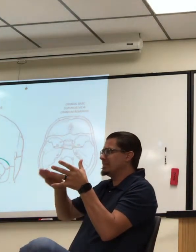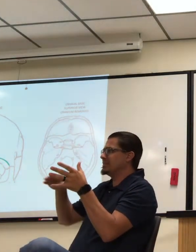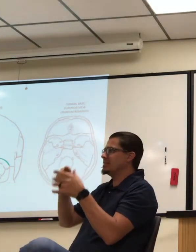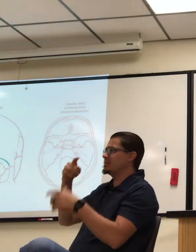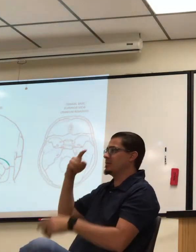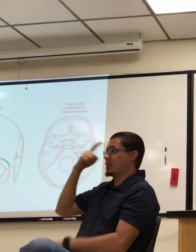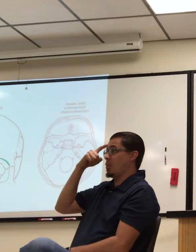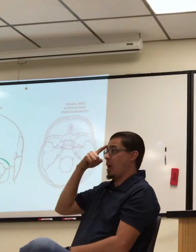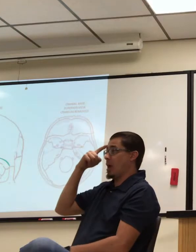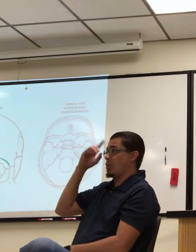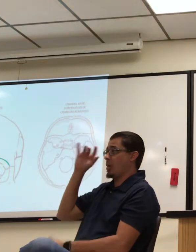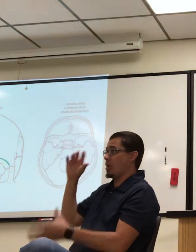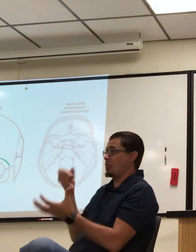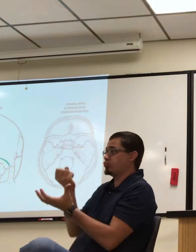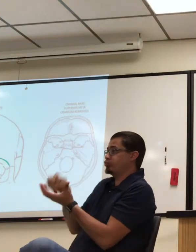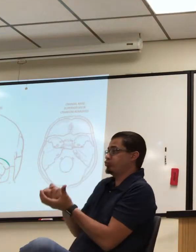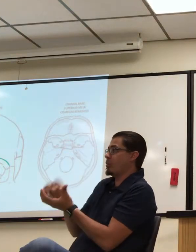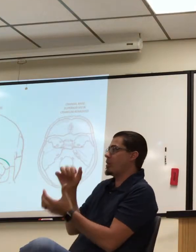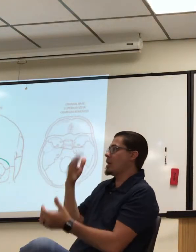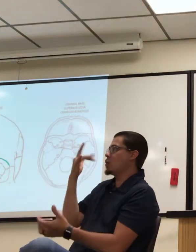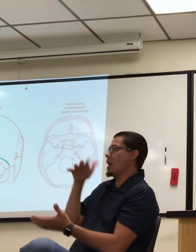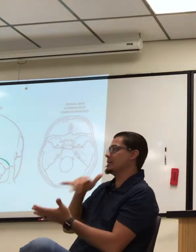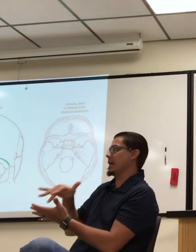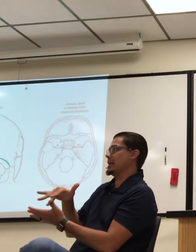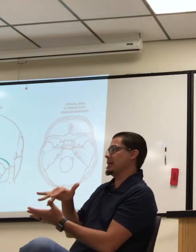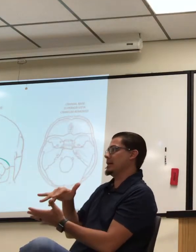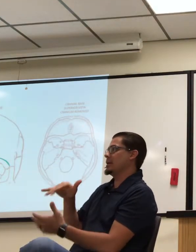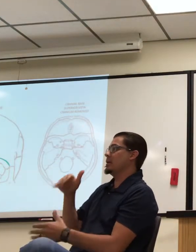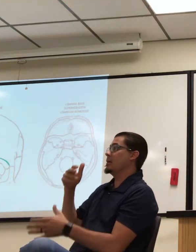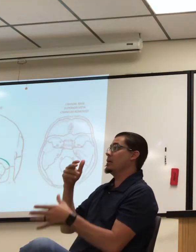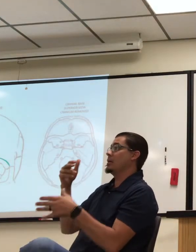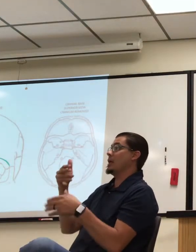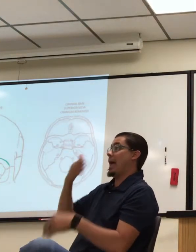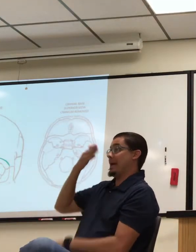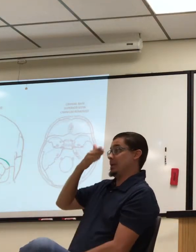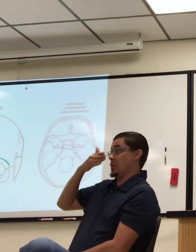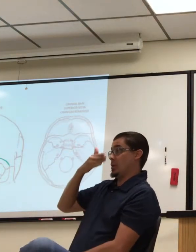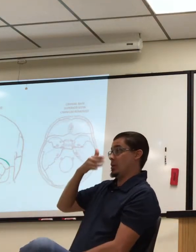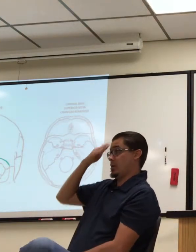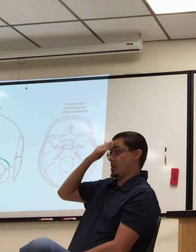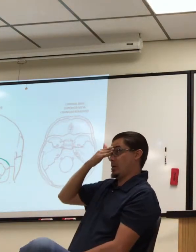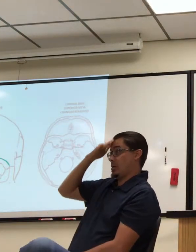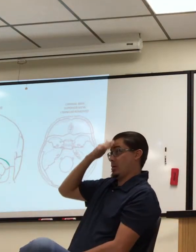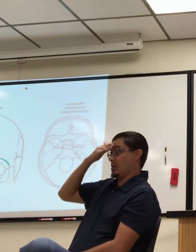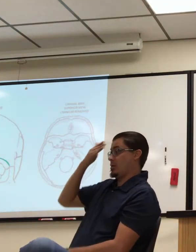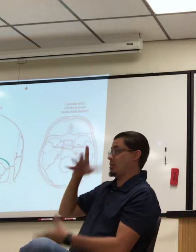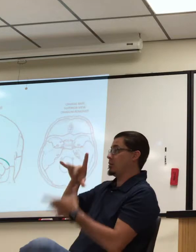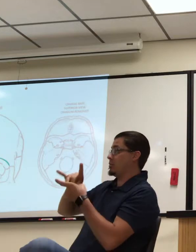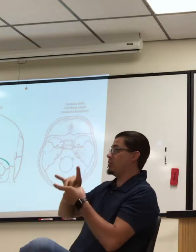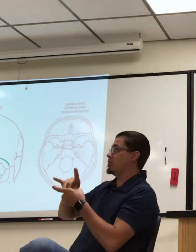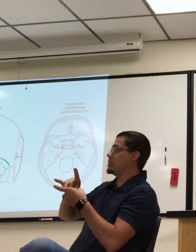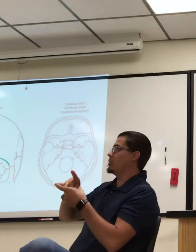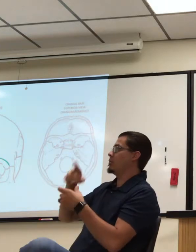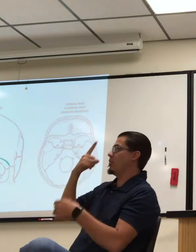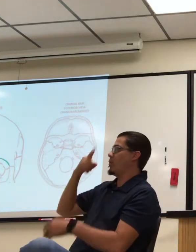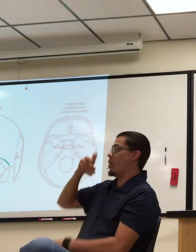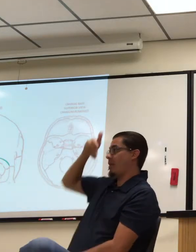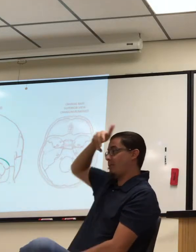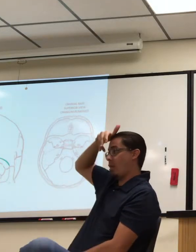brain sits on top of it. So that's why we study them. The anterior cranial fossa are actually part of the frontal bone.